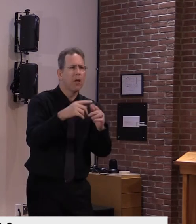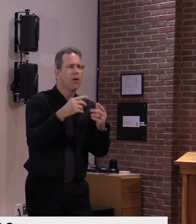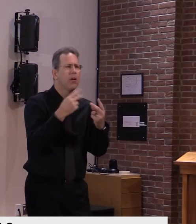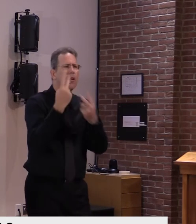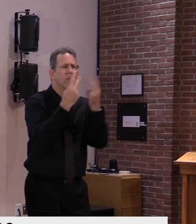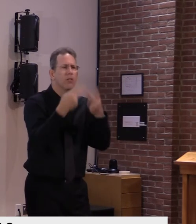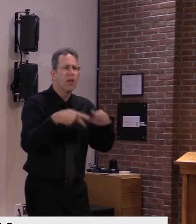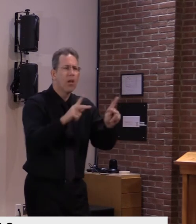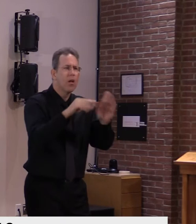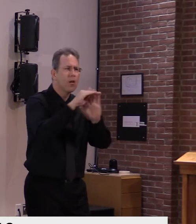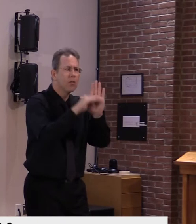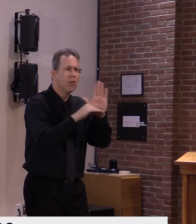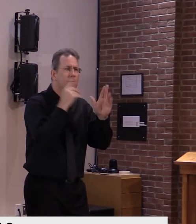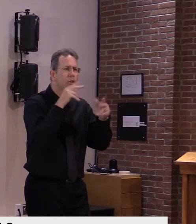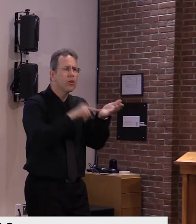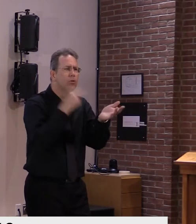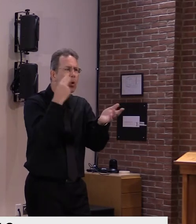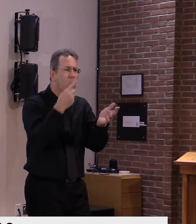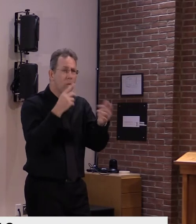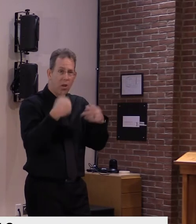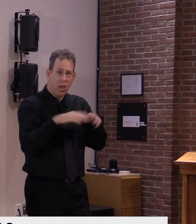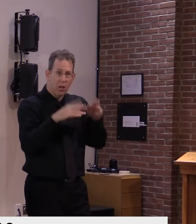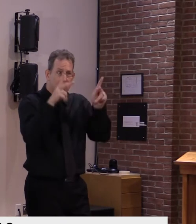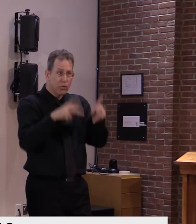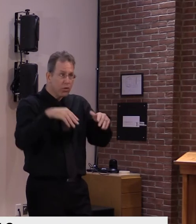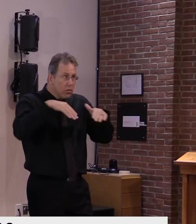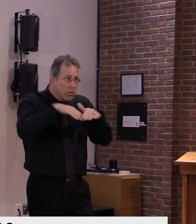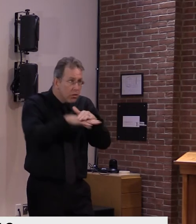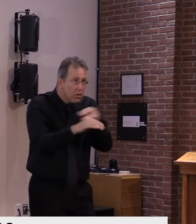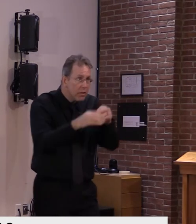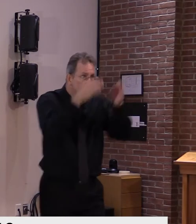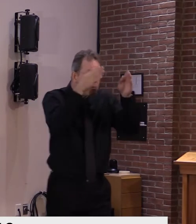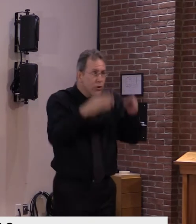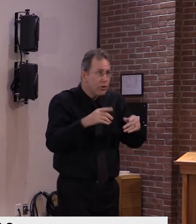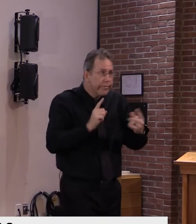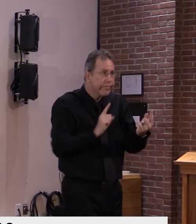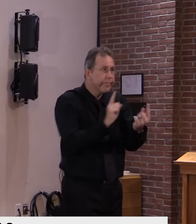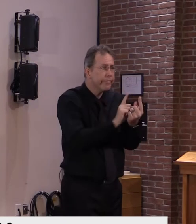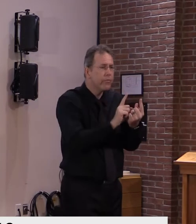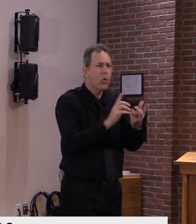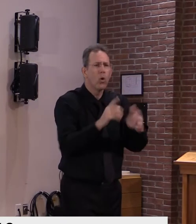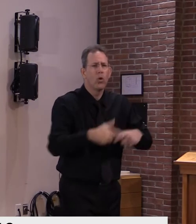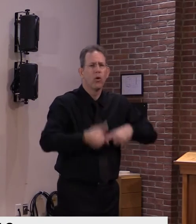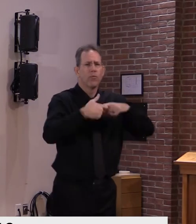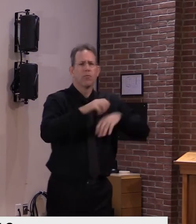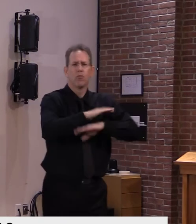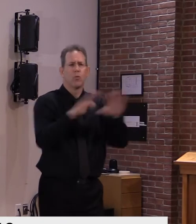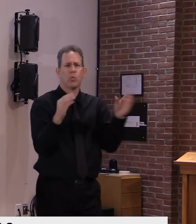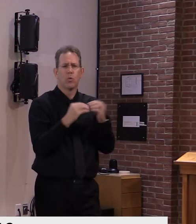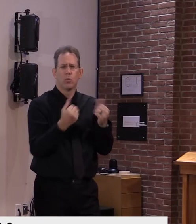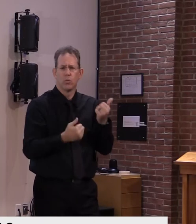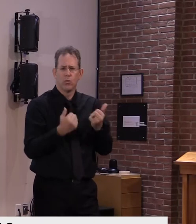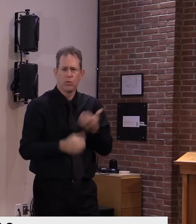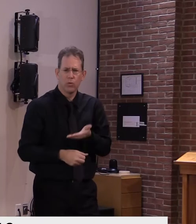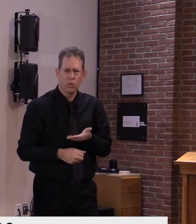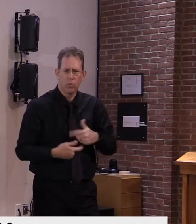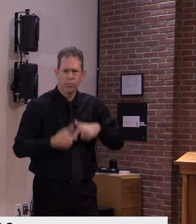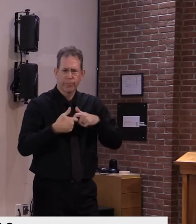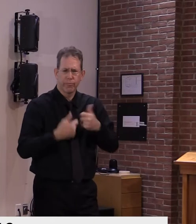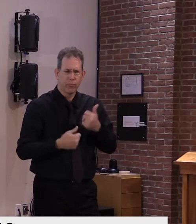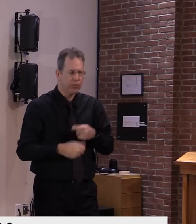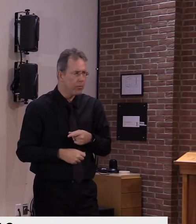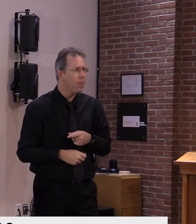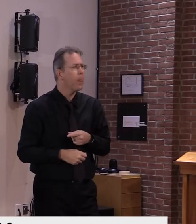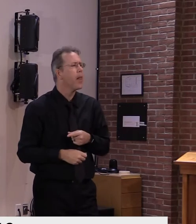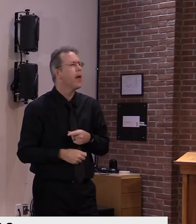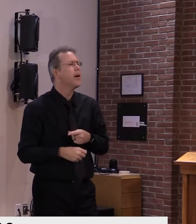in-person visits at the moment indoors, or given our case counts, have we pretty much stopped doing that at the moment? Given the case counts, we've pretty much